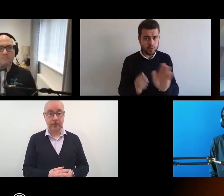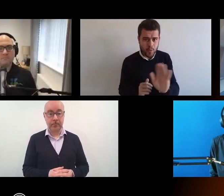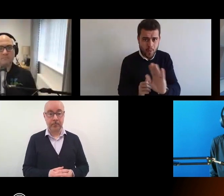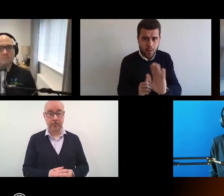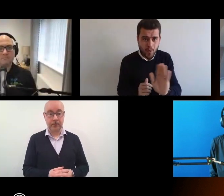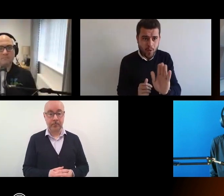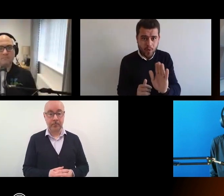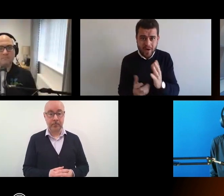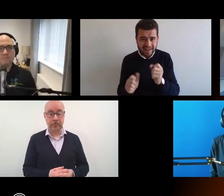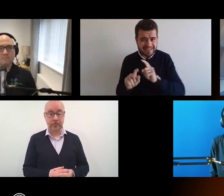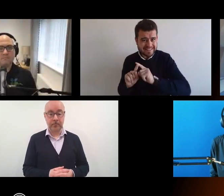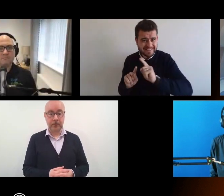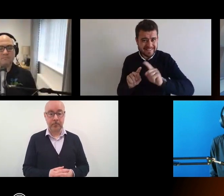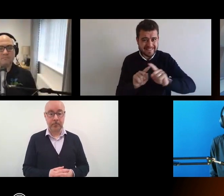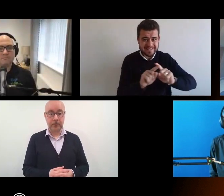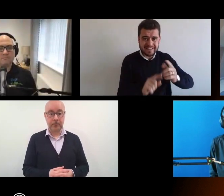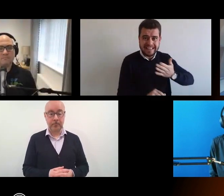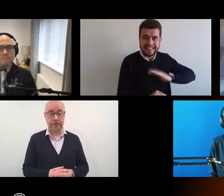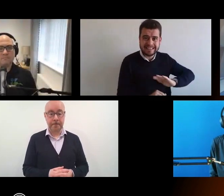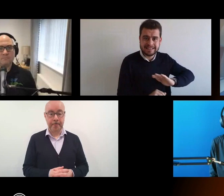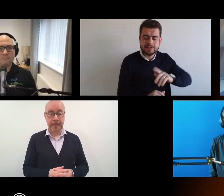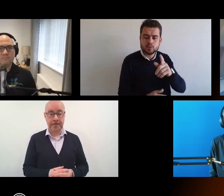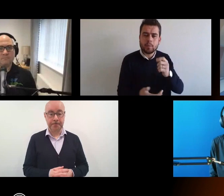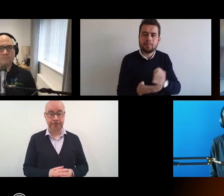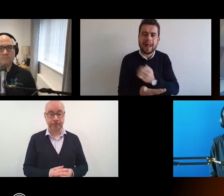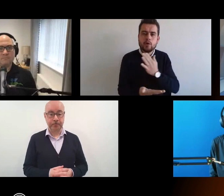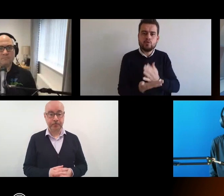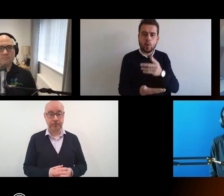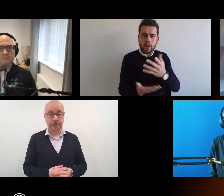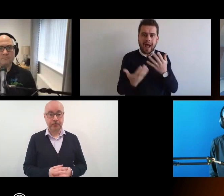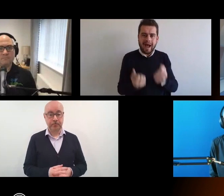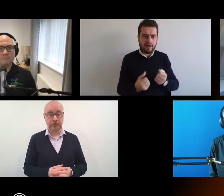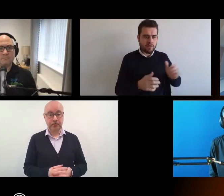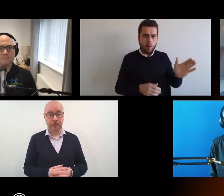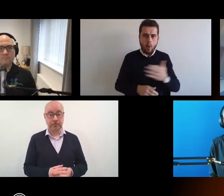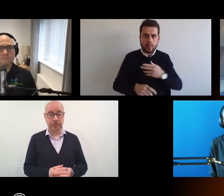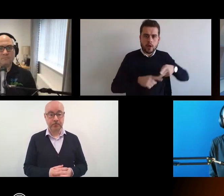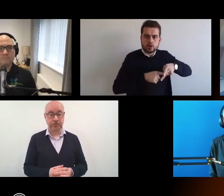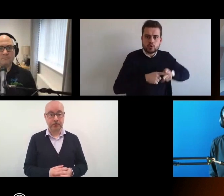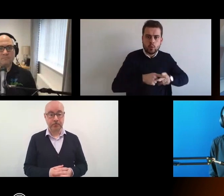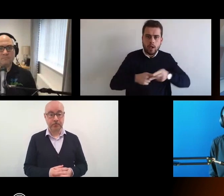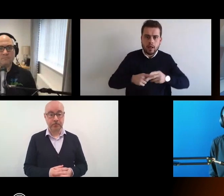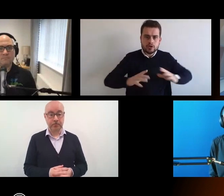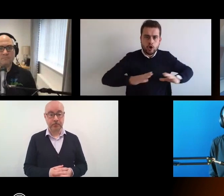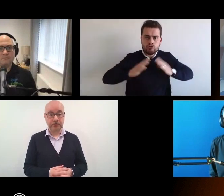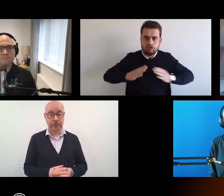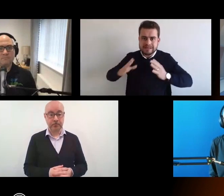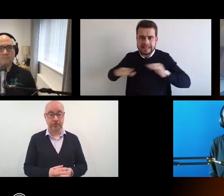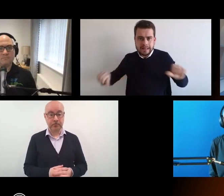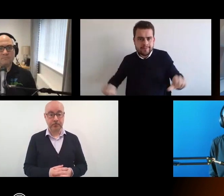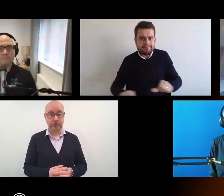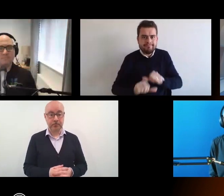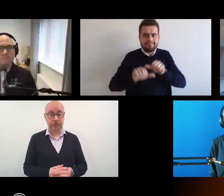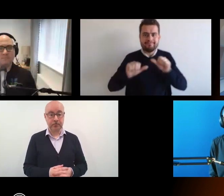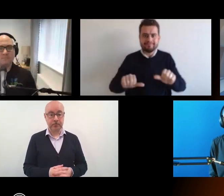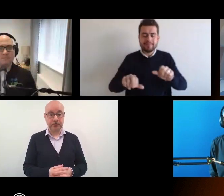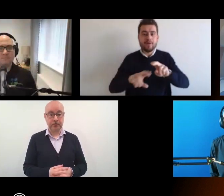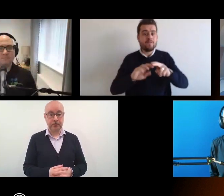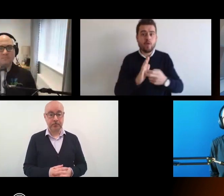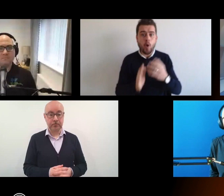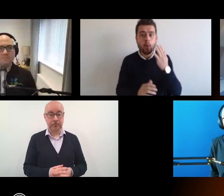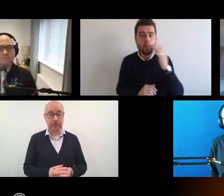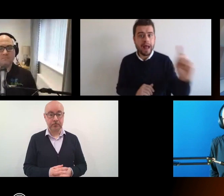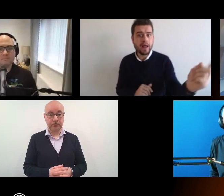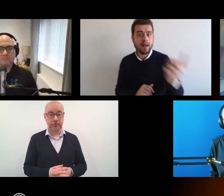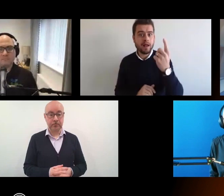You know, deaf people aren't all the same. One size doesn't fit all. We have different needs. And so you want